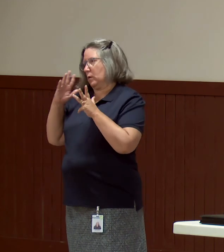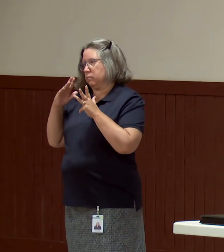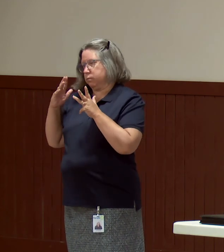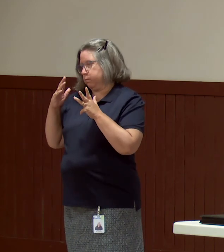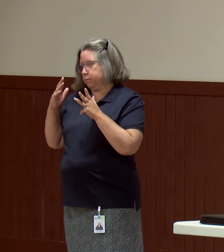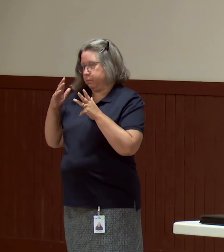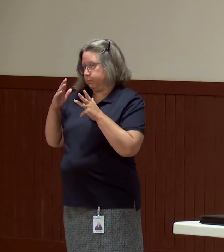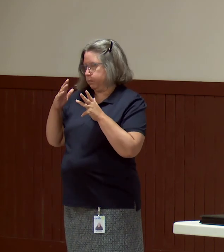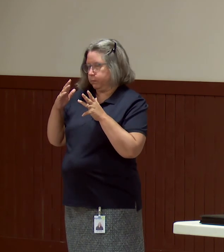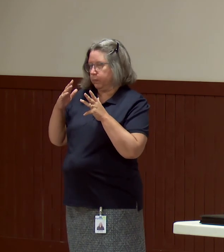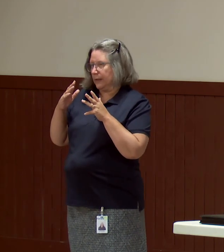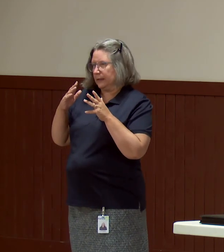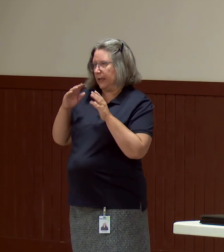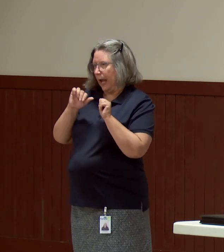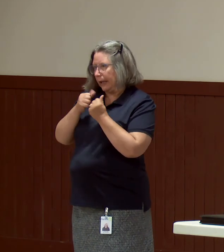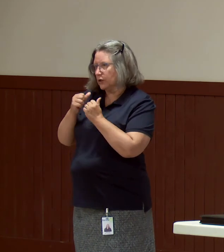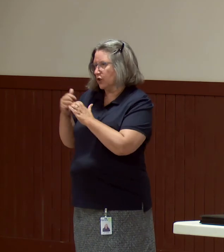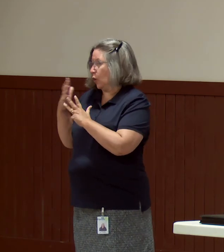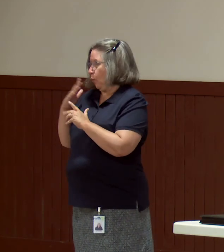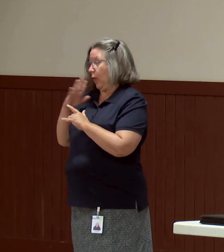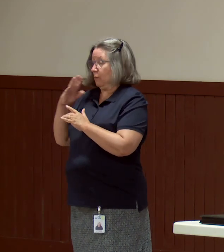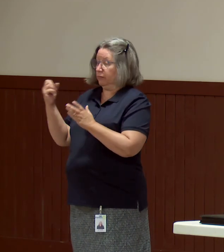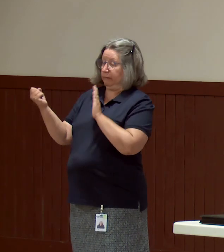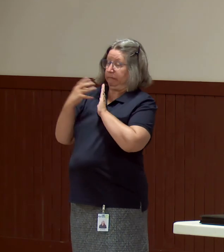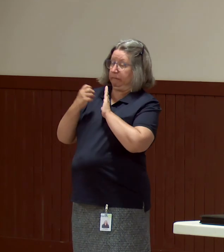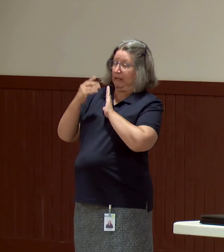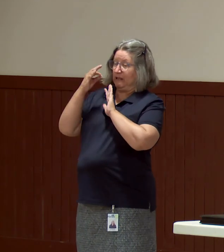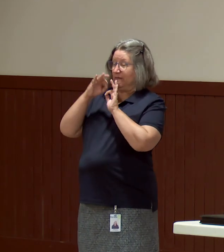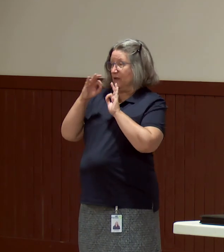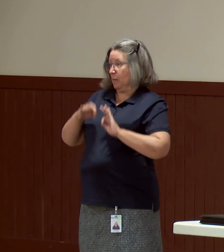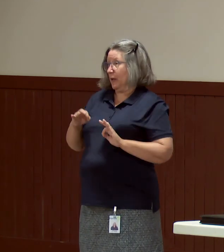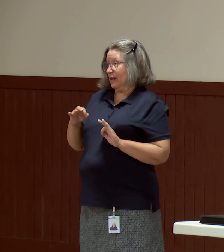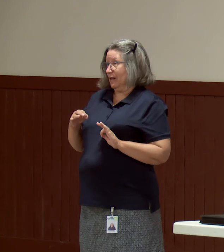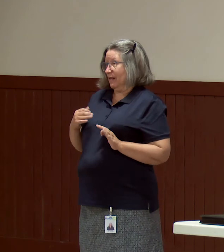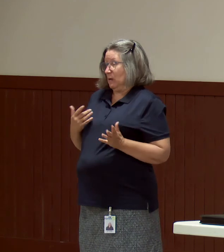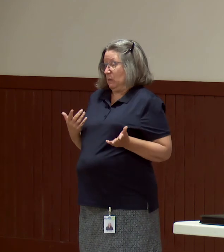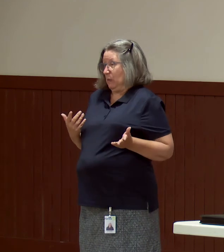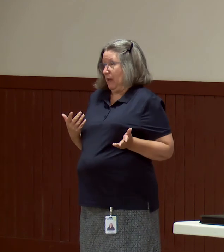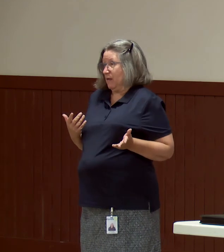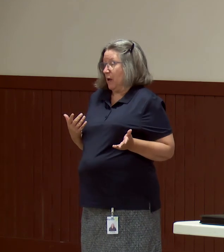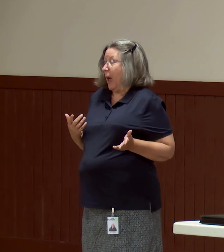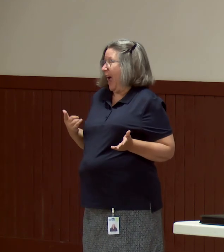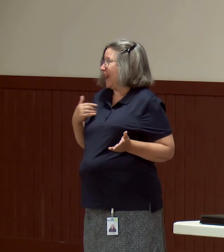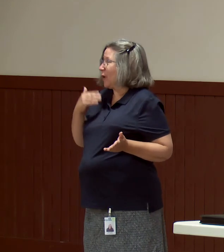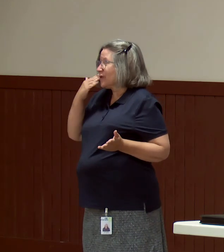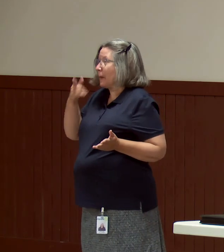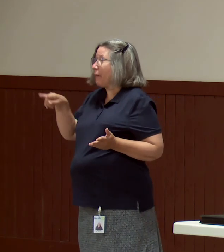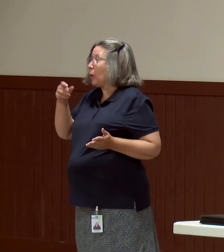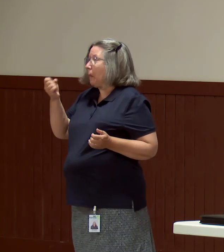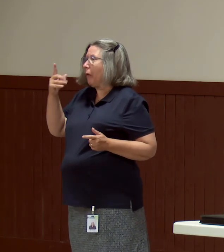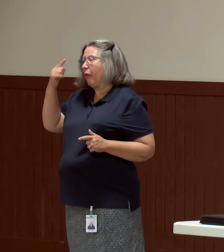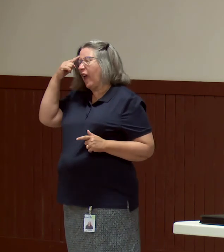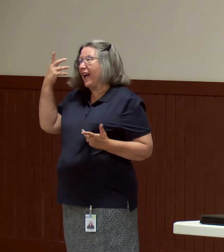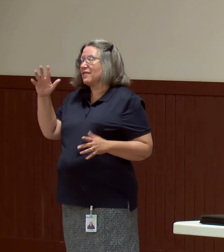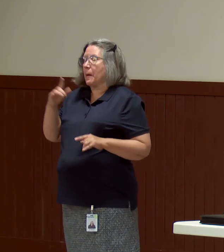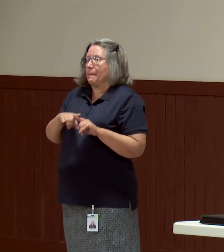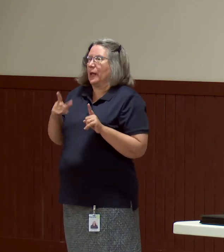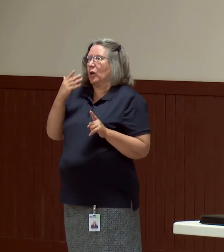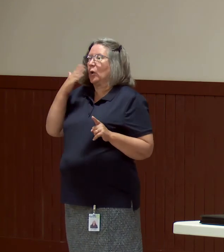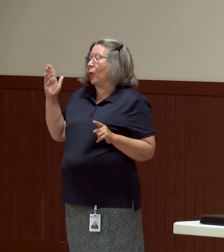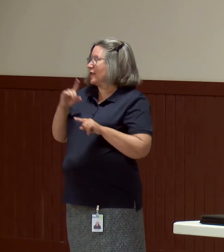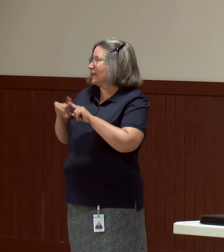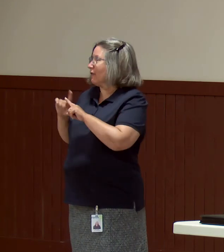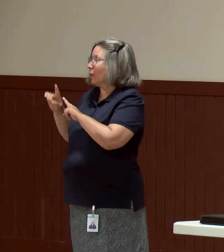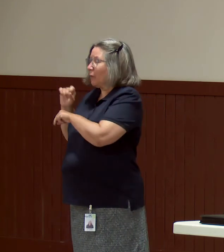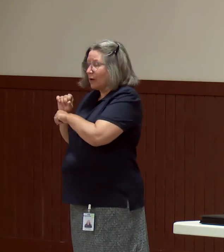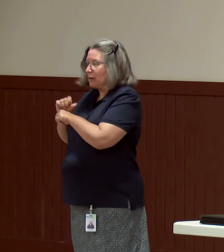do our best job to consider those kind of things, it may not be obvious, to all of us, to each of the 10 of us who do different things for a living within